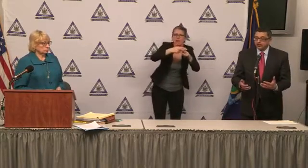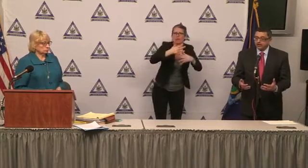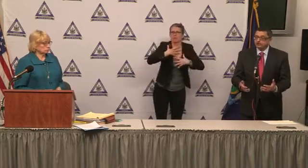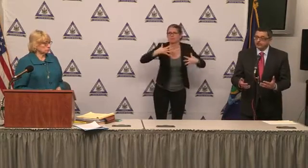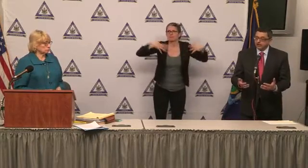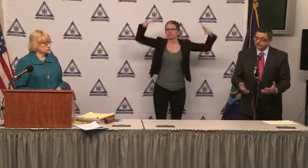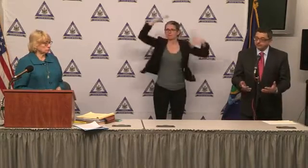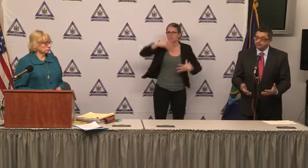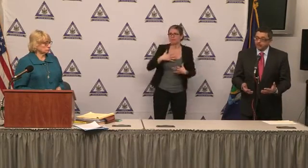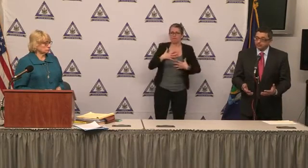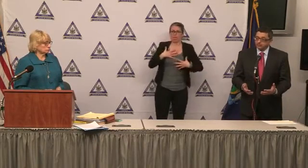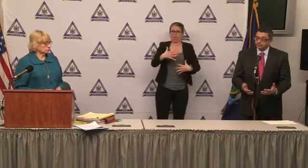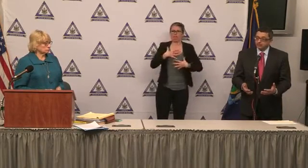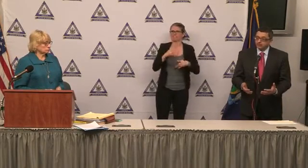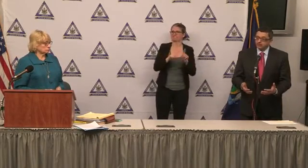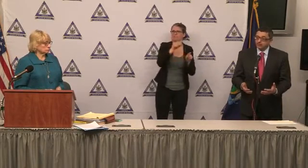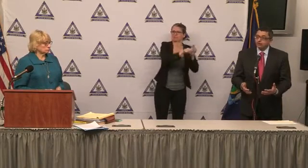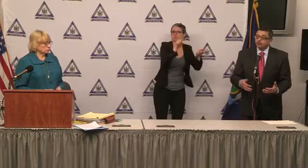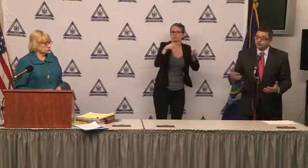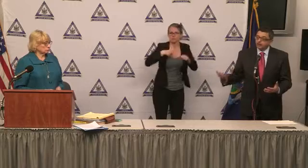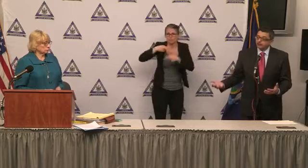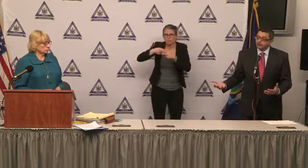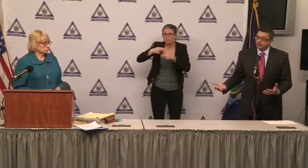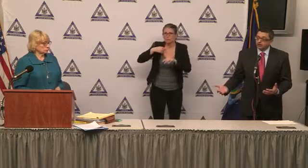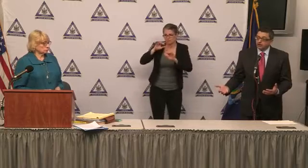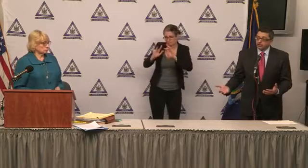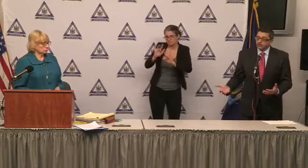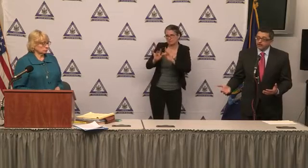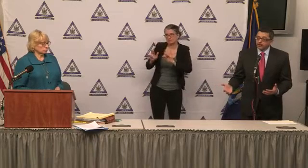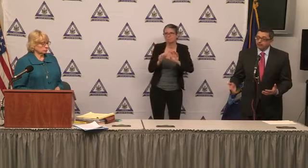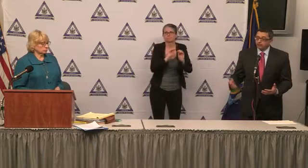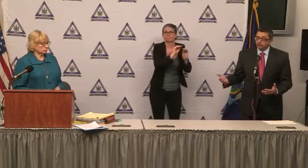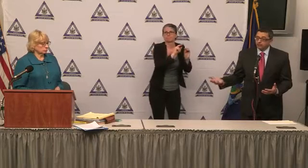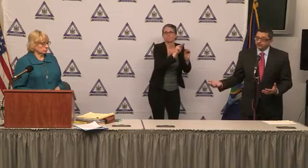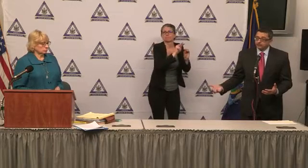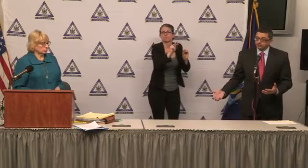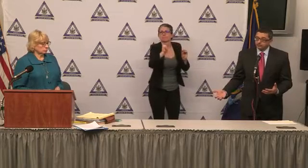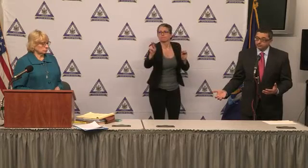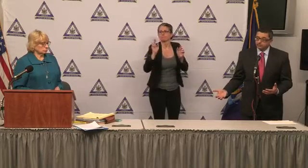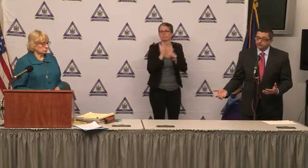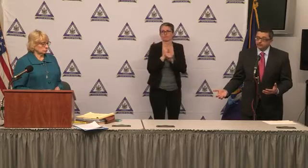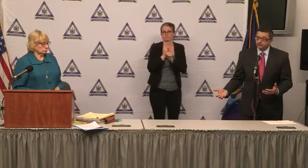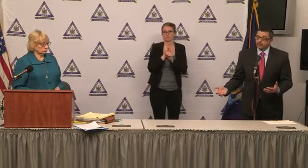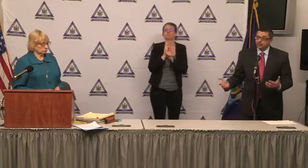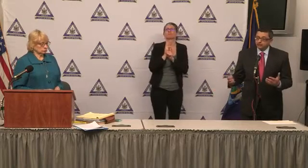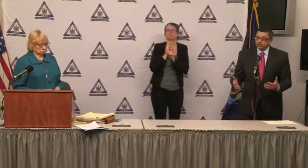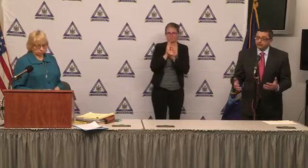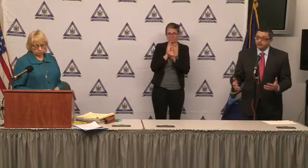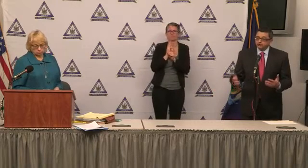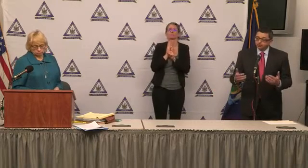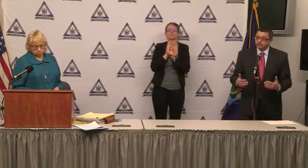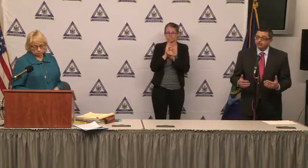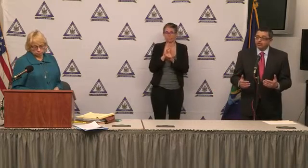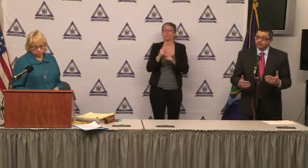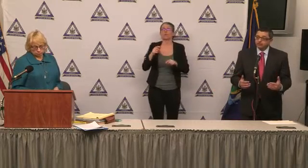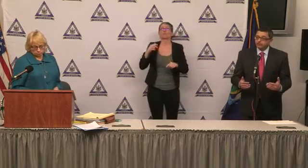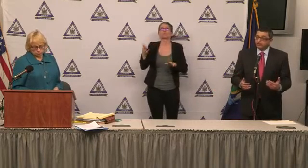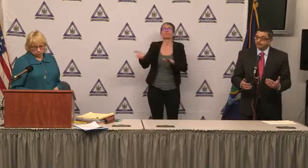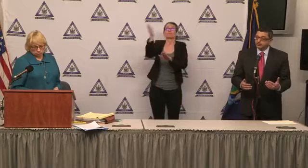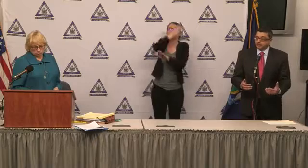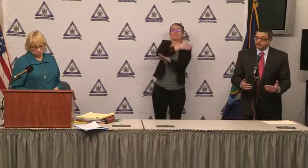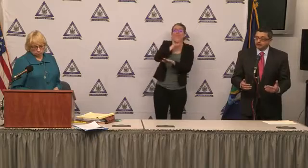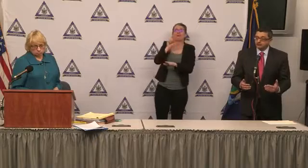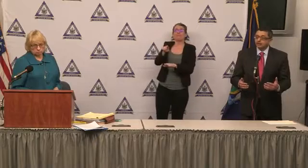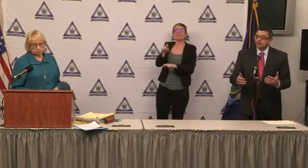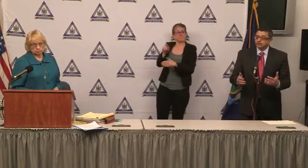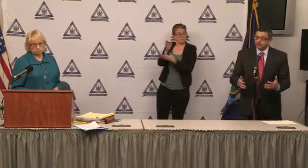that, namely anesthesiologists, who are not in the OR right now with working on surgical procedures, but rather could be mobilized in